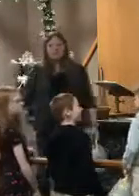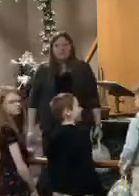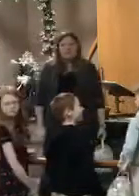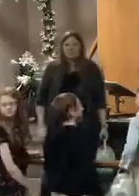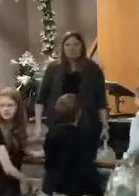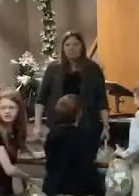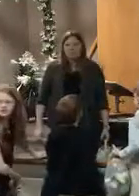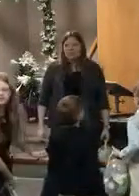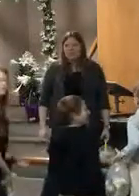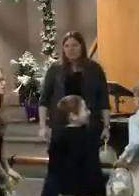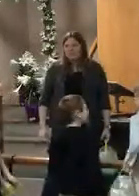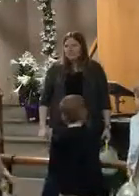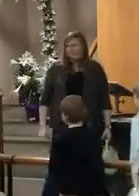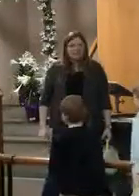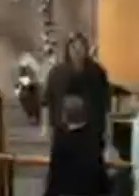Okay.